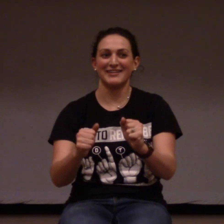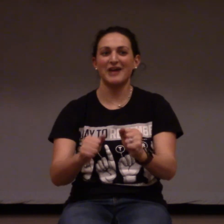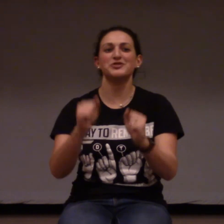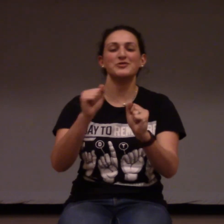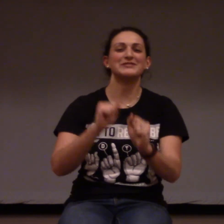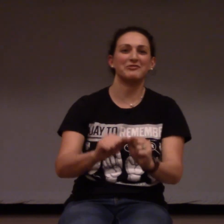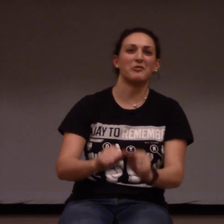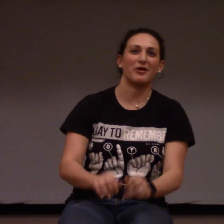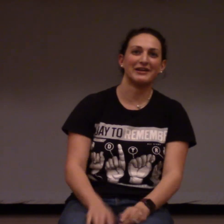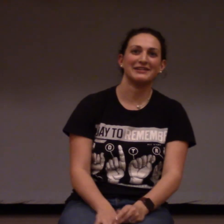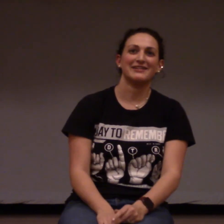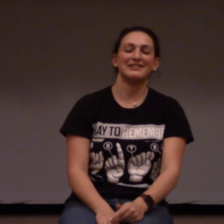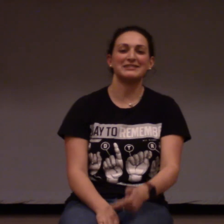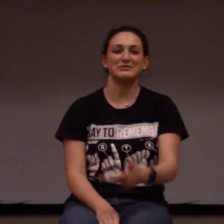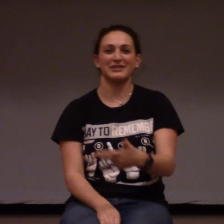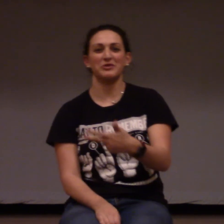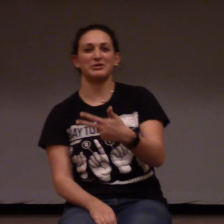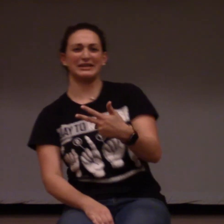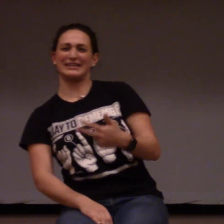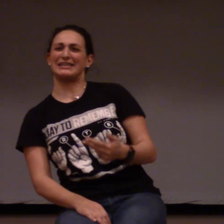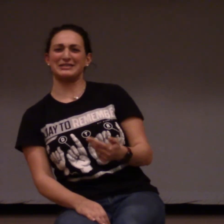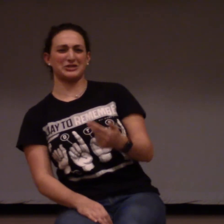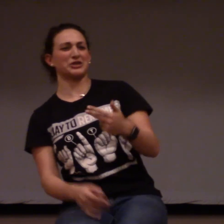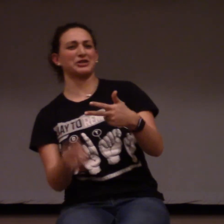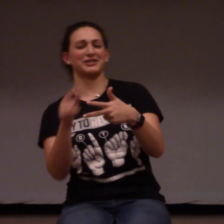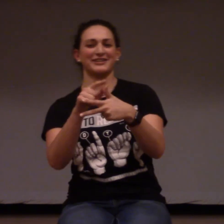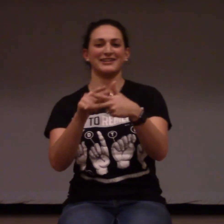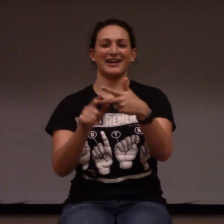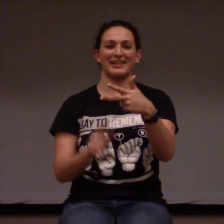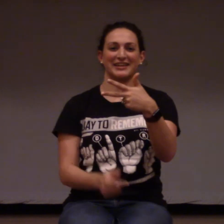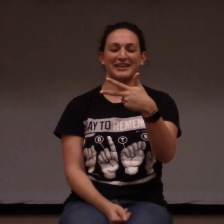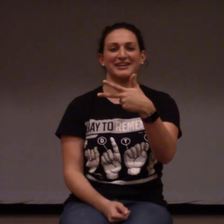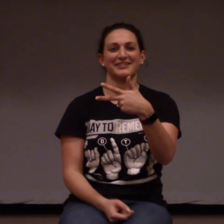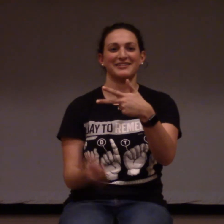show you a different one. This one's a little bit easier, I think.